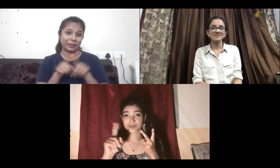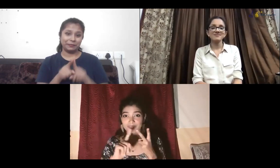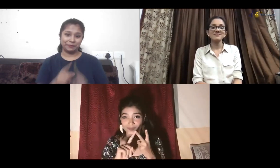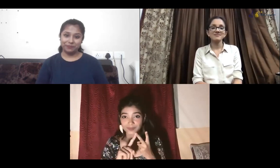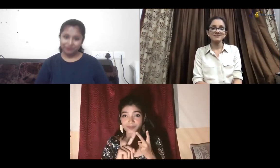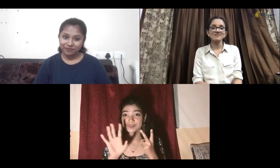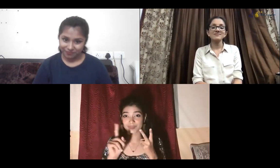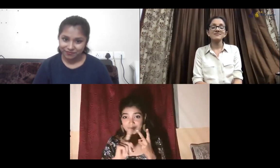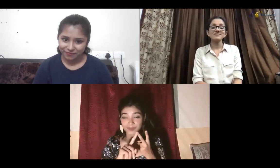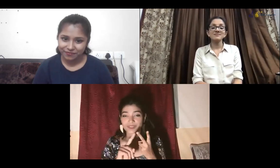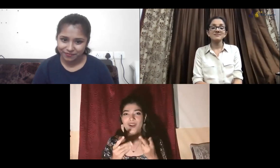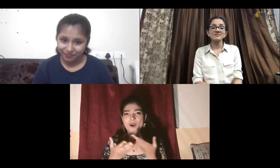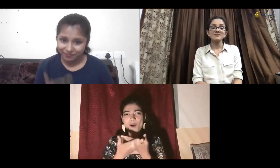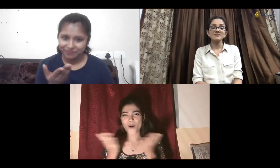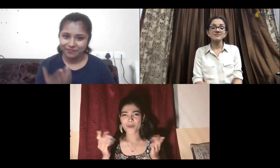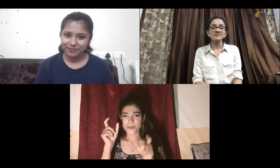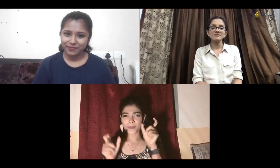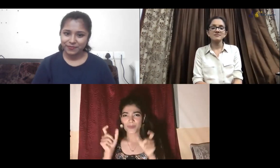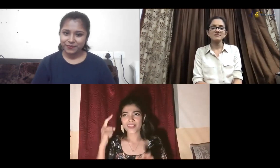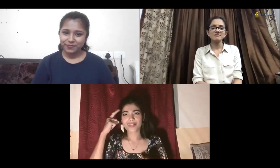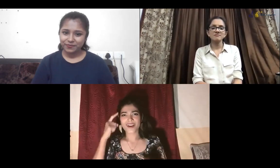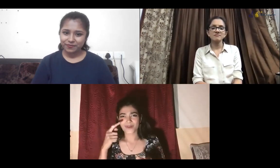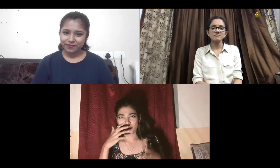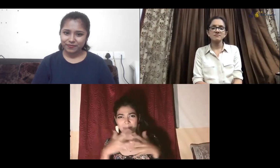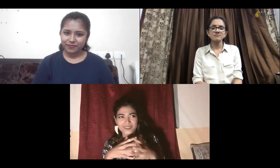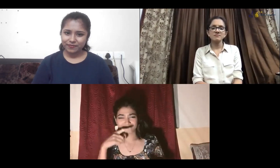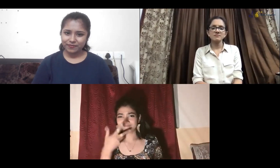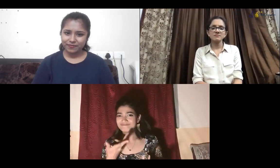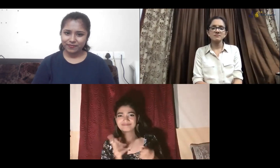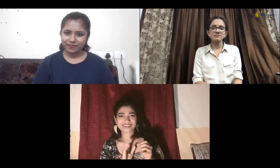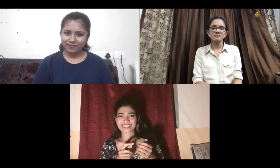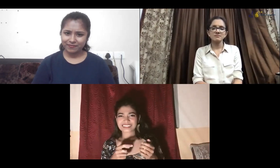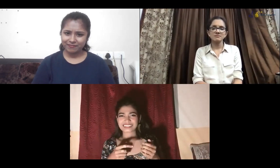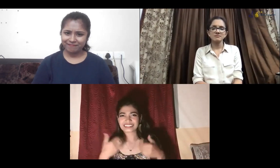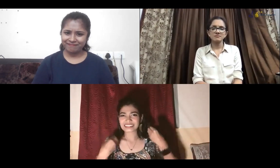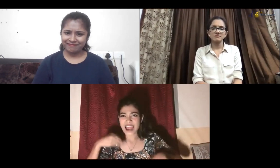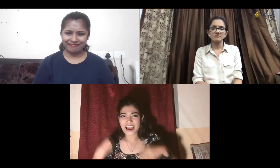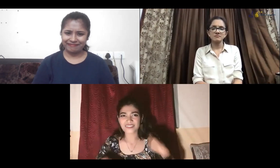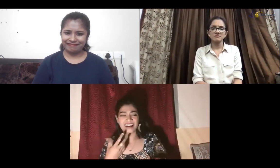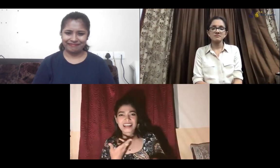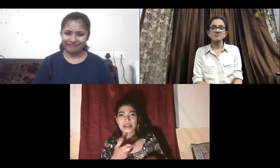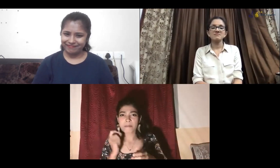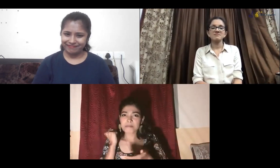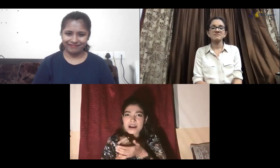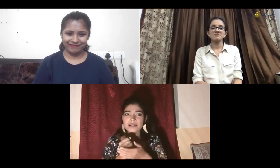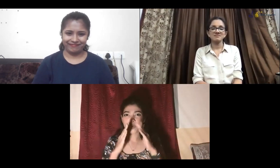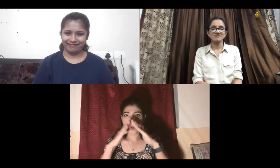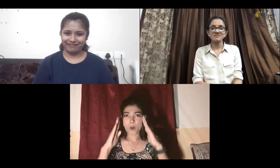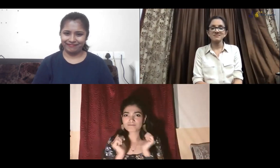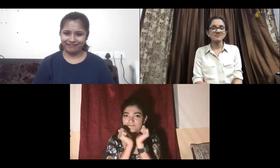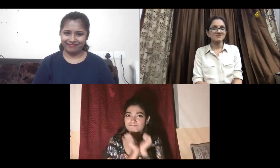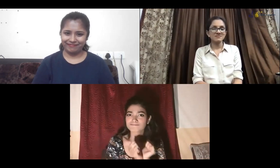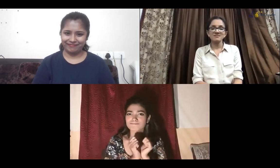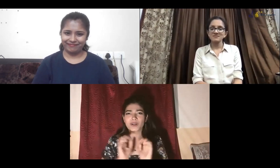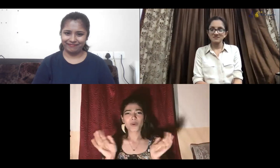we can give a birth to a child. So and also people think that if we